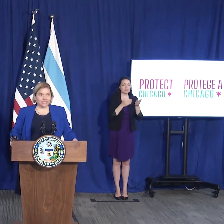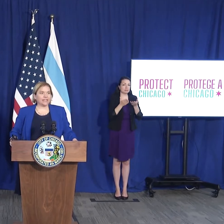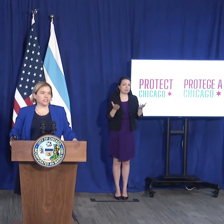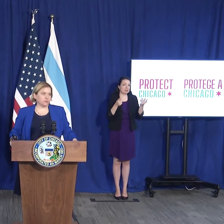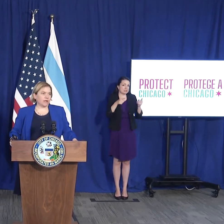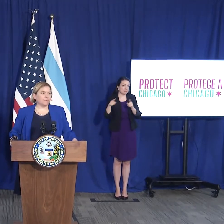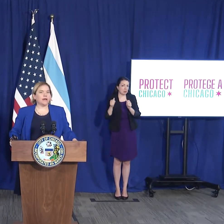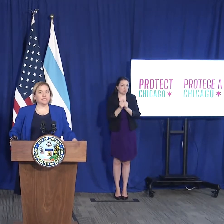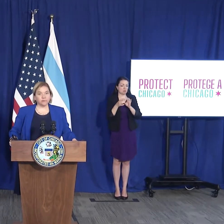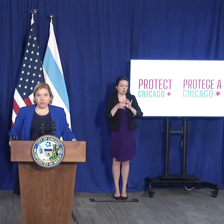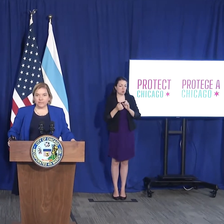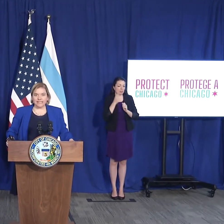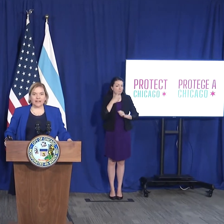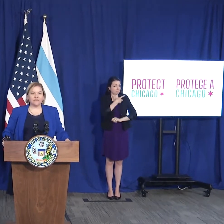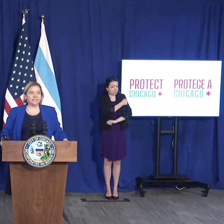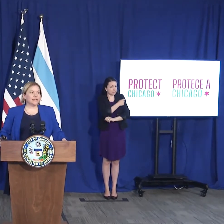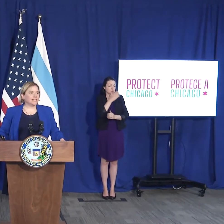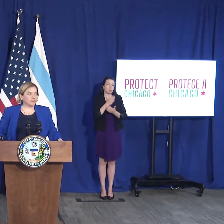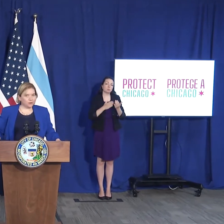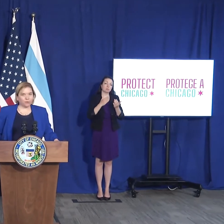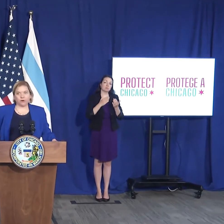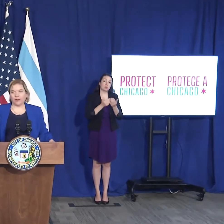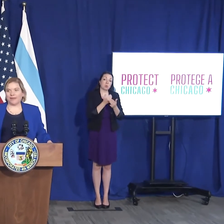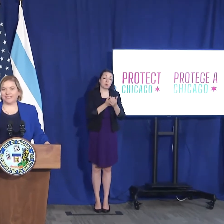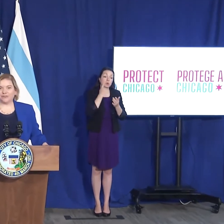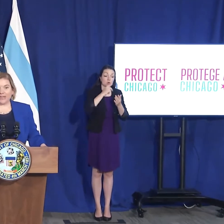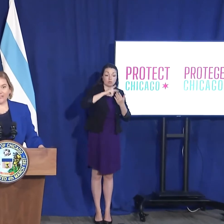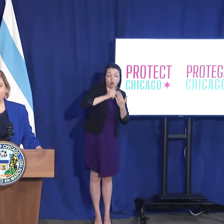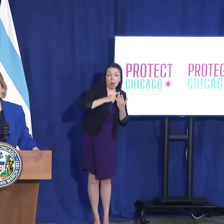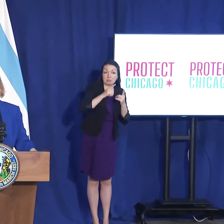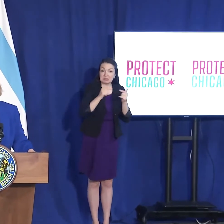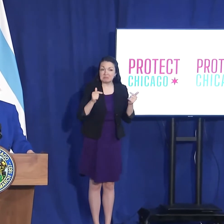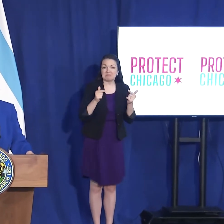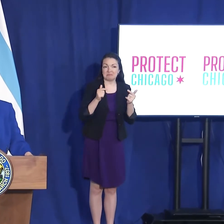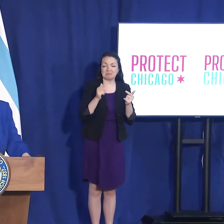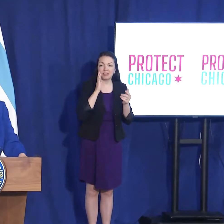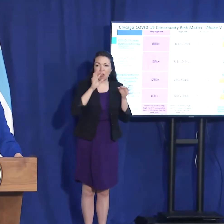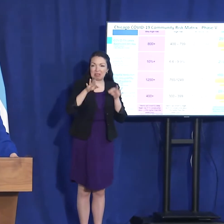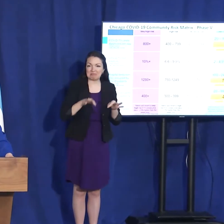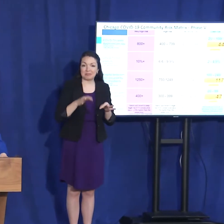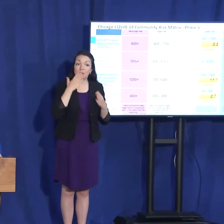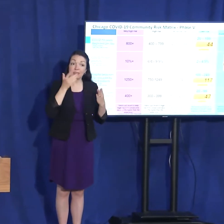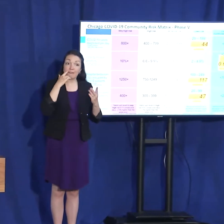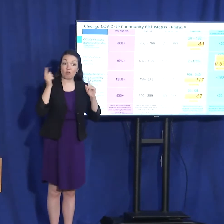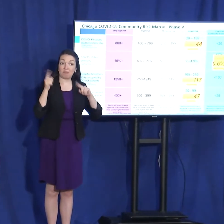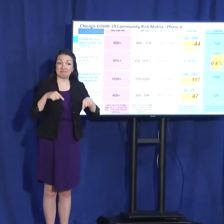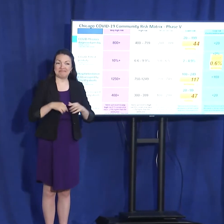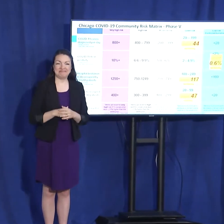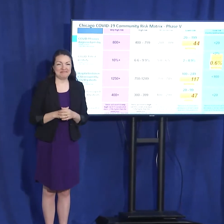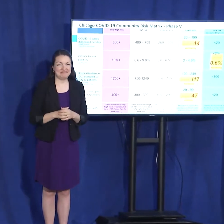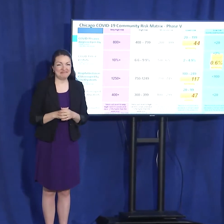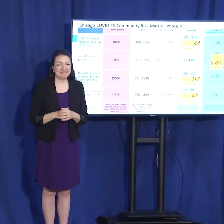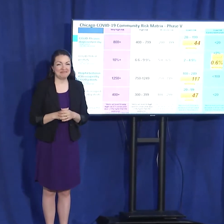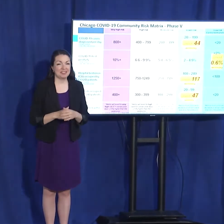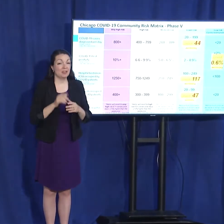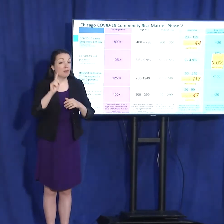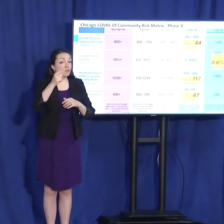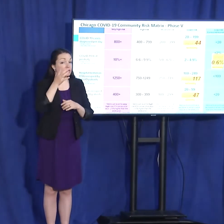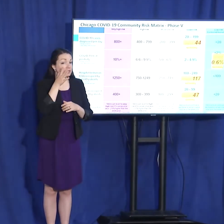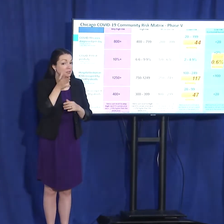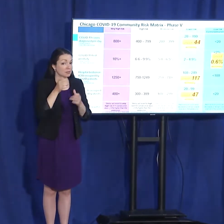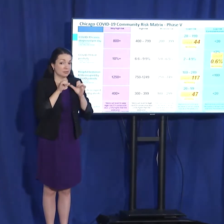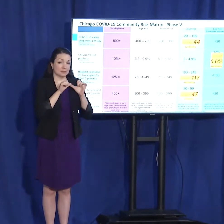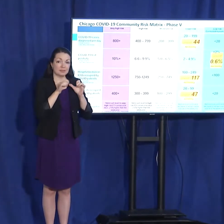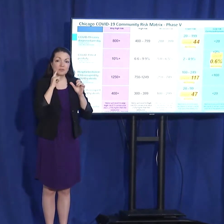in the vaccination realm, some new incentives, some new programming. So thanks very much for joining us. First of all, we continue